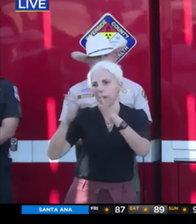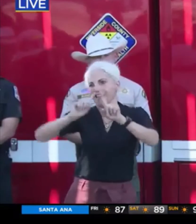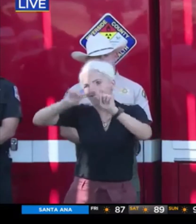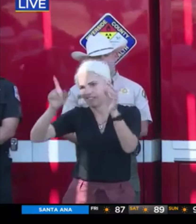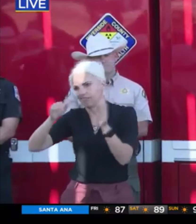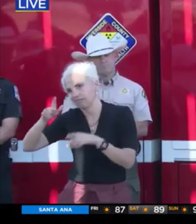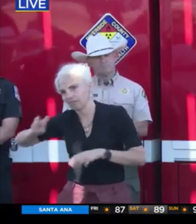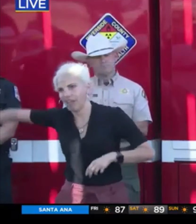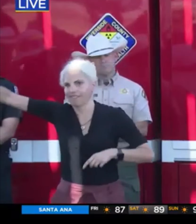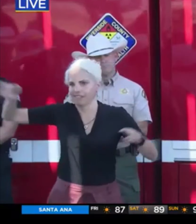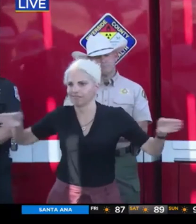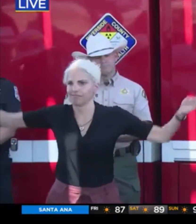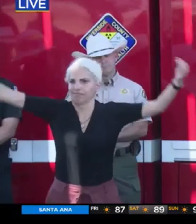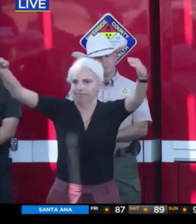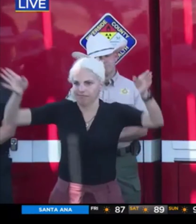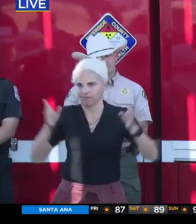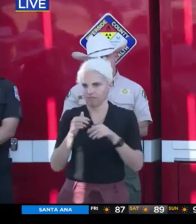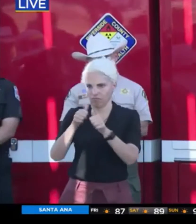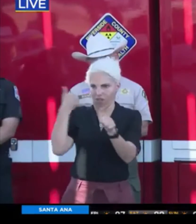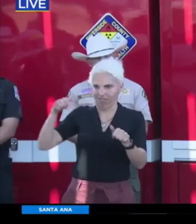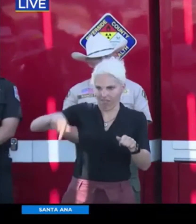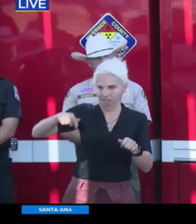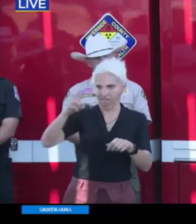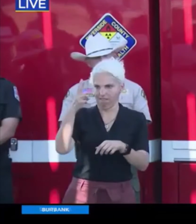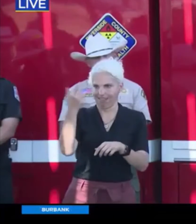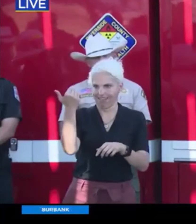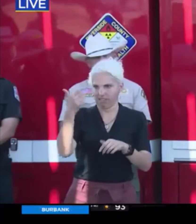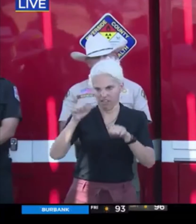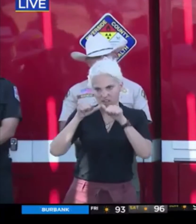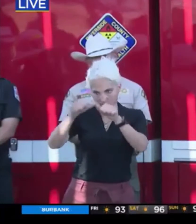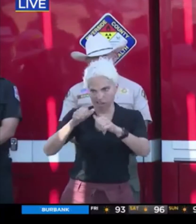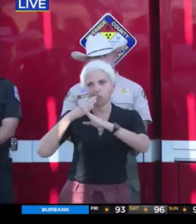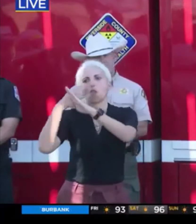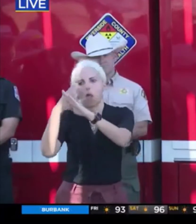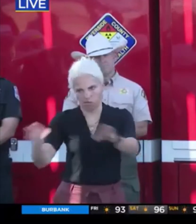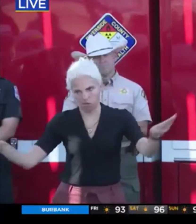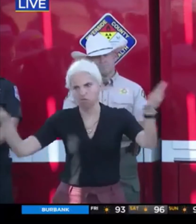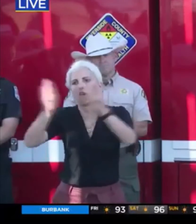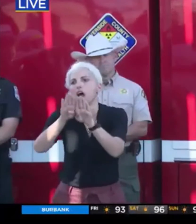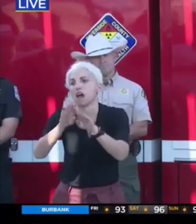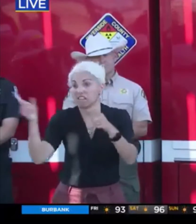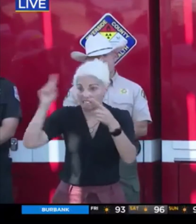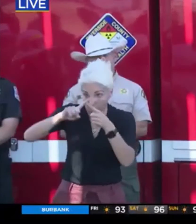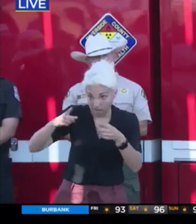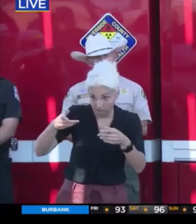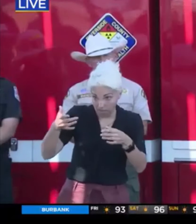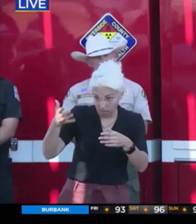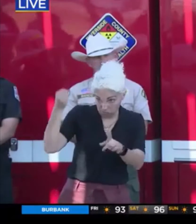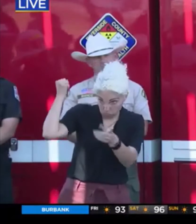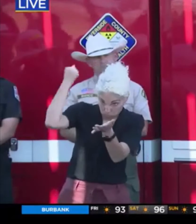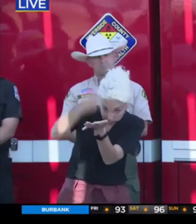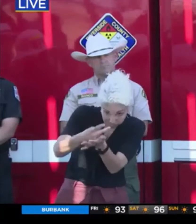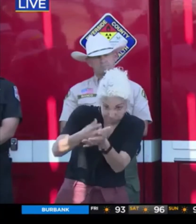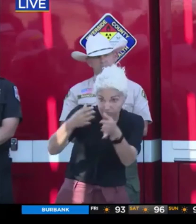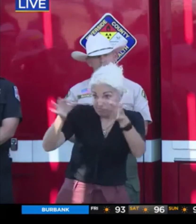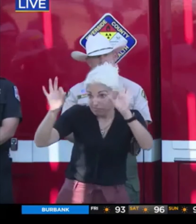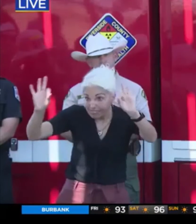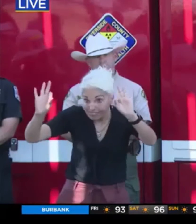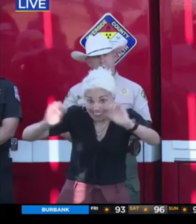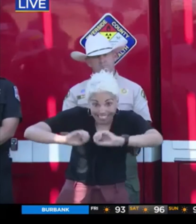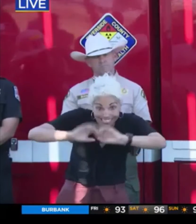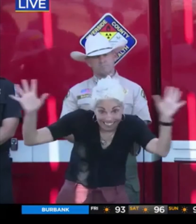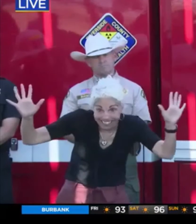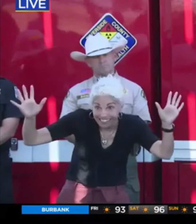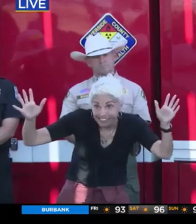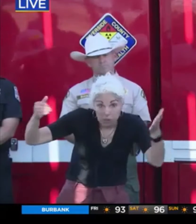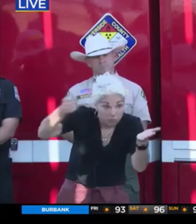area. We do anticipate a full closure until we have the green light from our partners with the fire department to open things up, because at